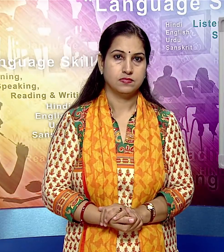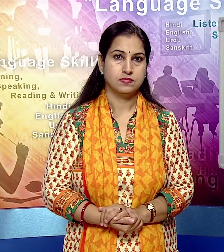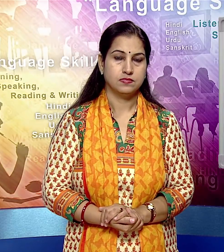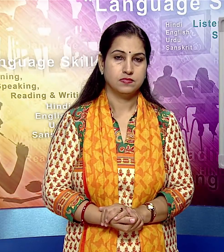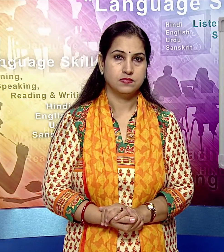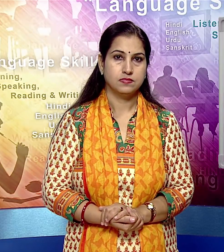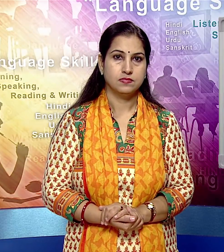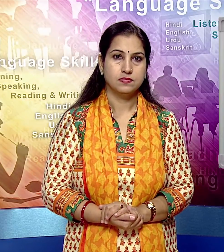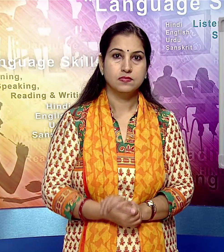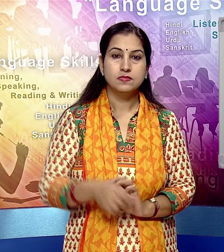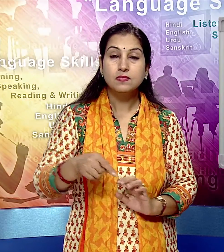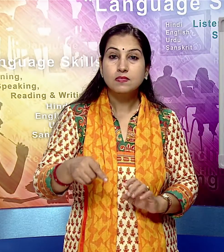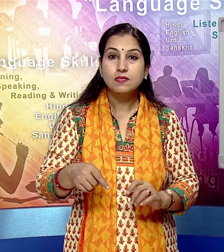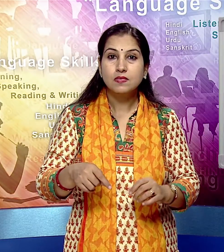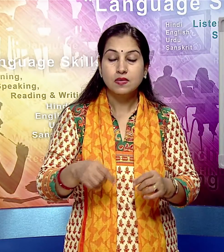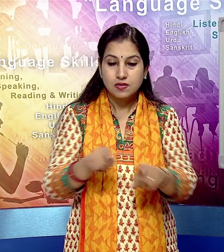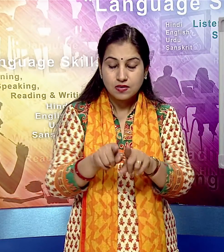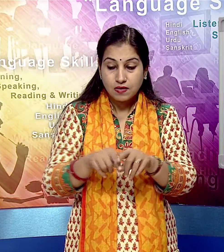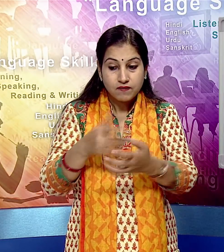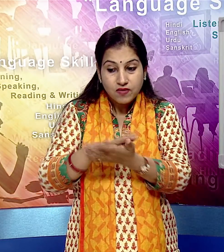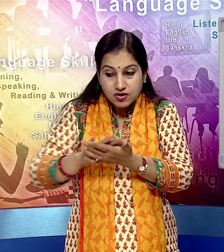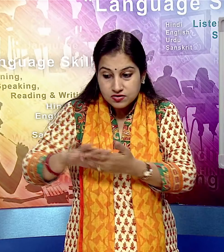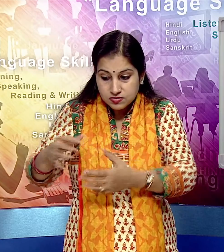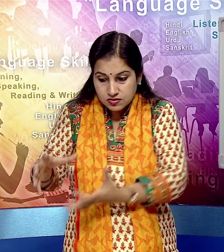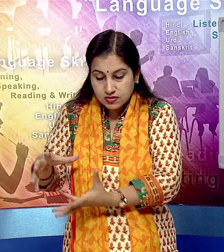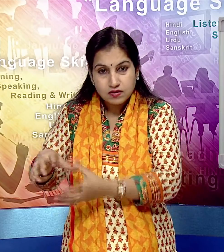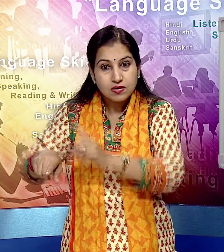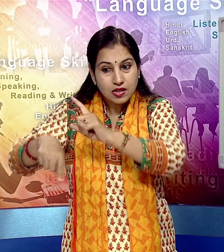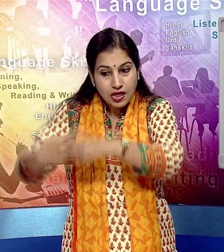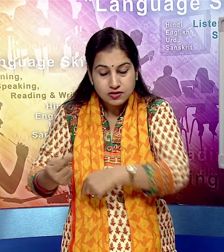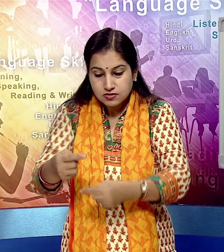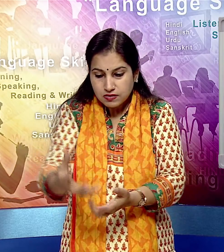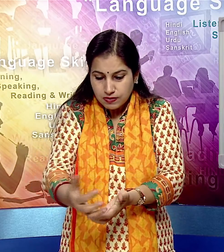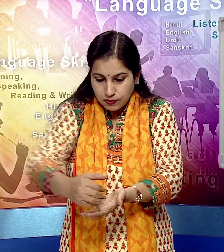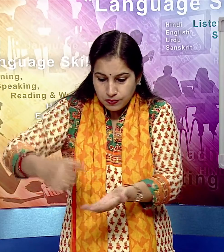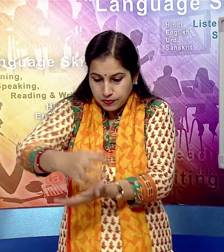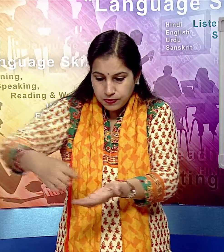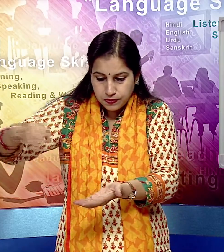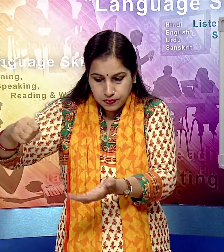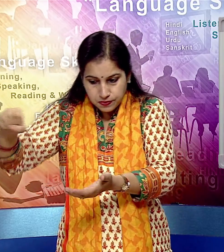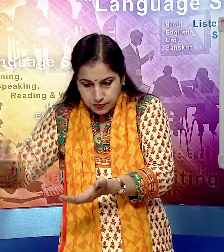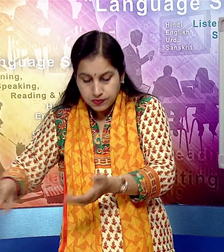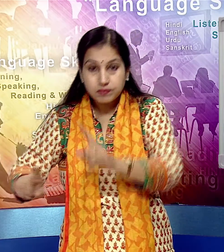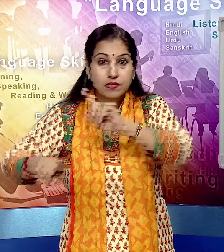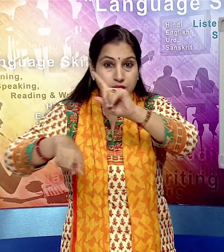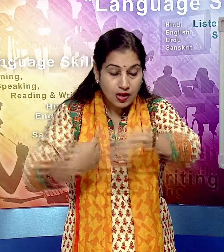Remove the leftover from the oil to avoid burning of next batch and spoilage of fat.